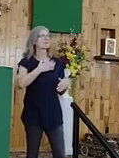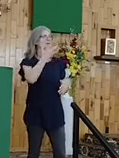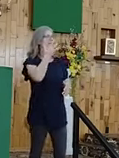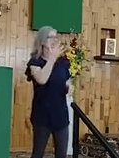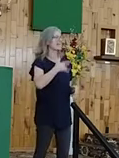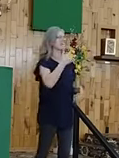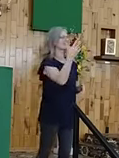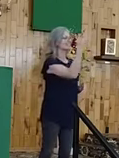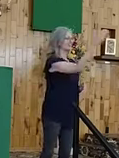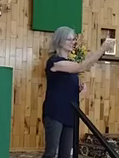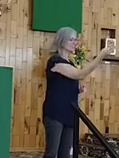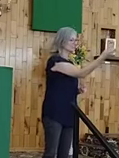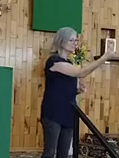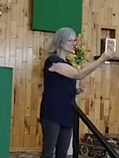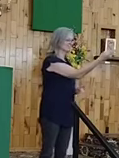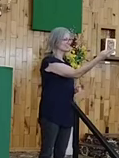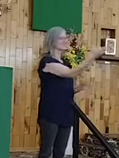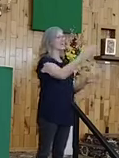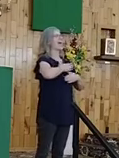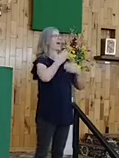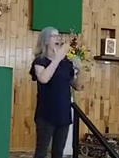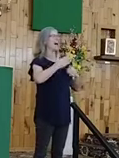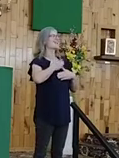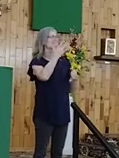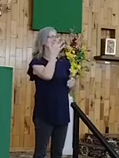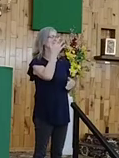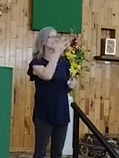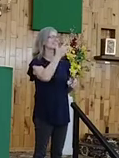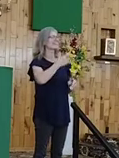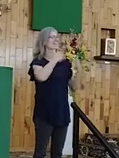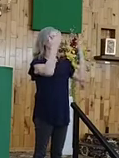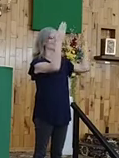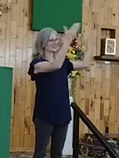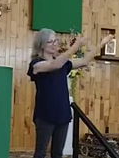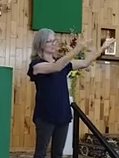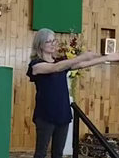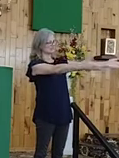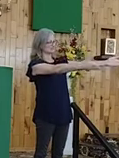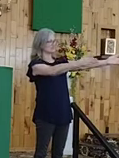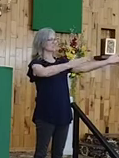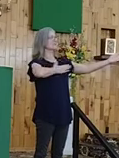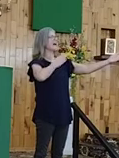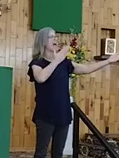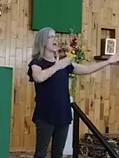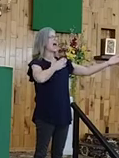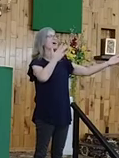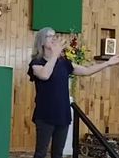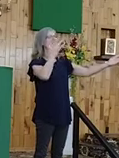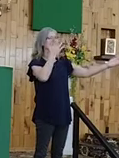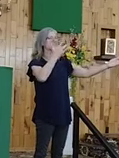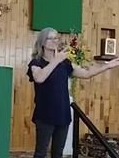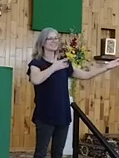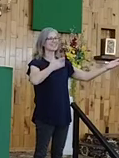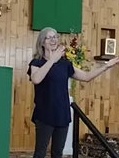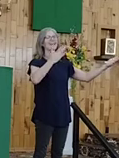Happy birthday to you, happy birthday to you,